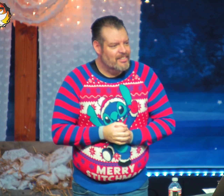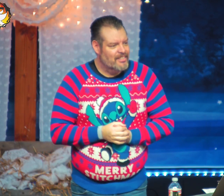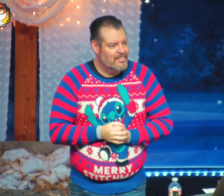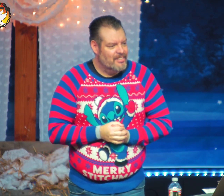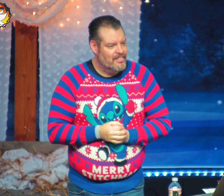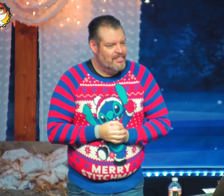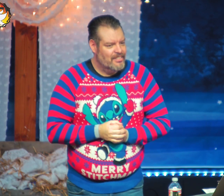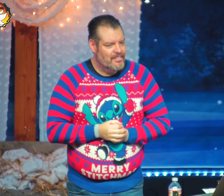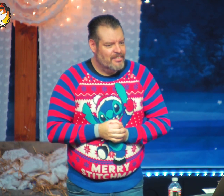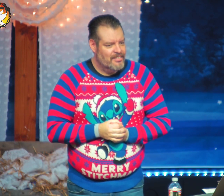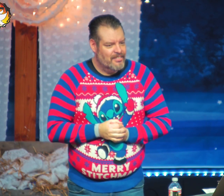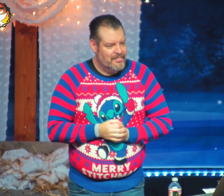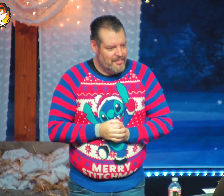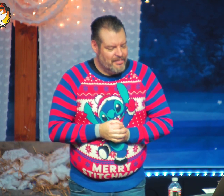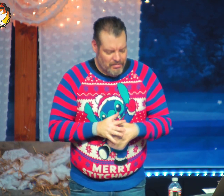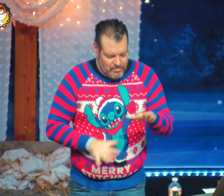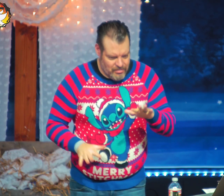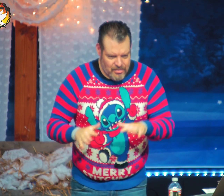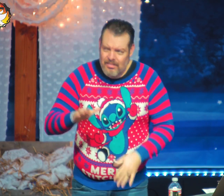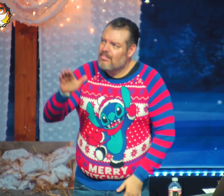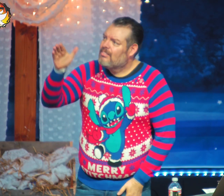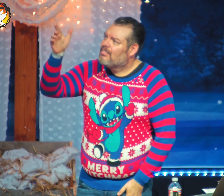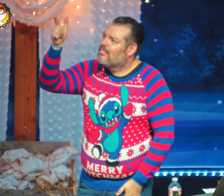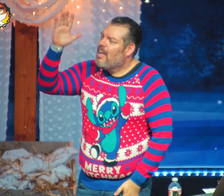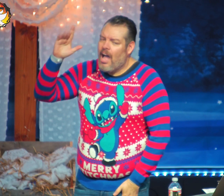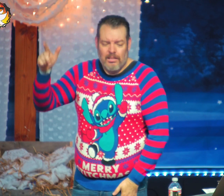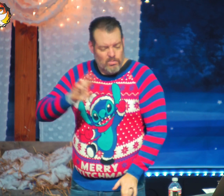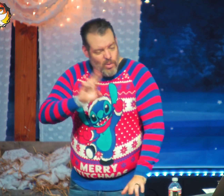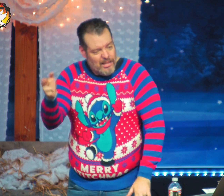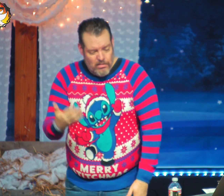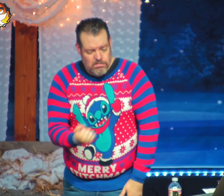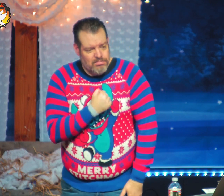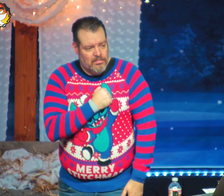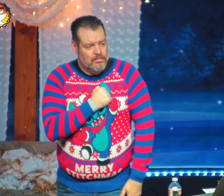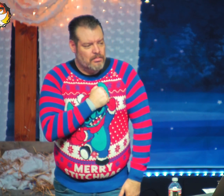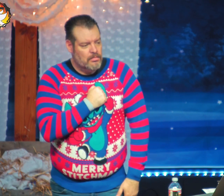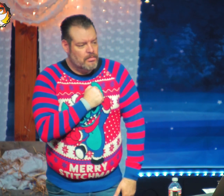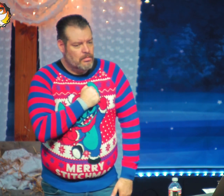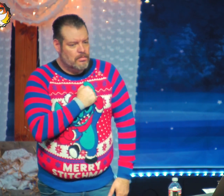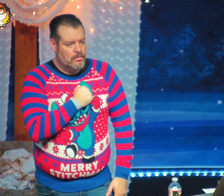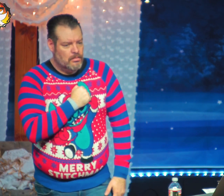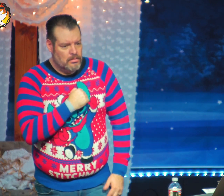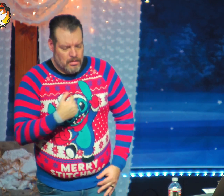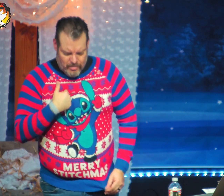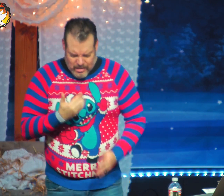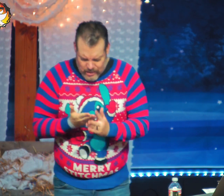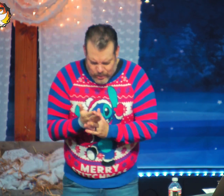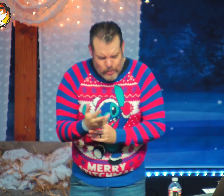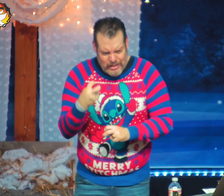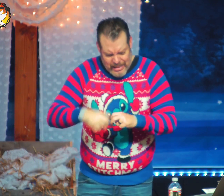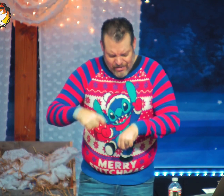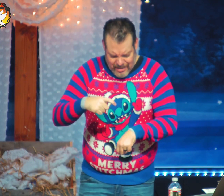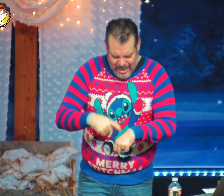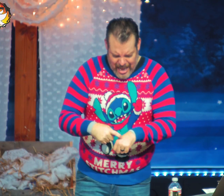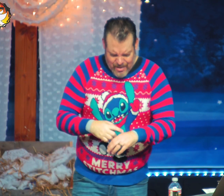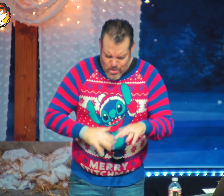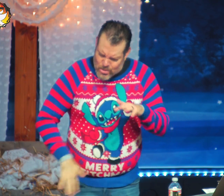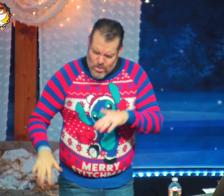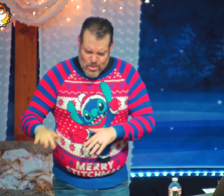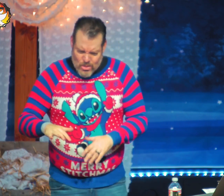If he said, first you have to love me and then I'll love you. No, it says he first loved us